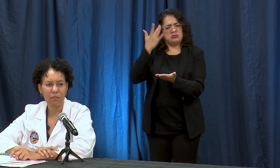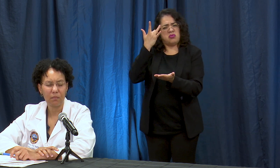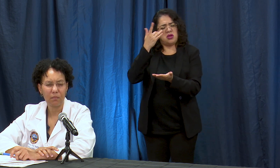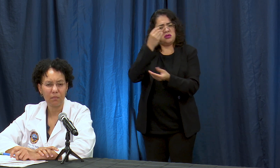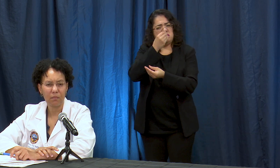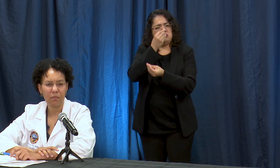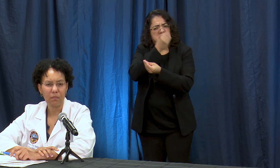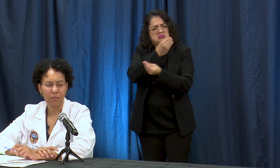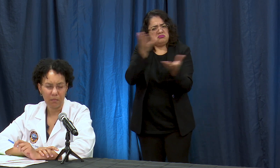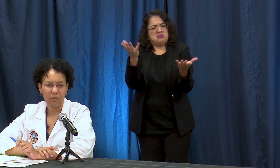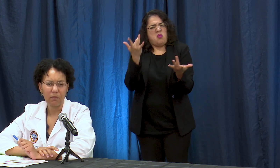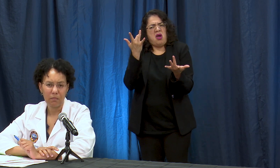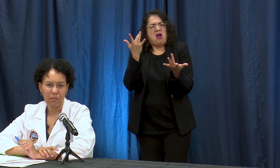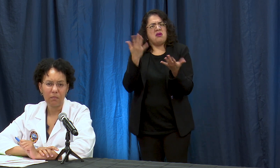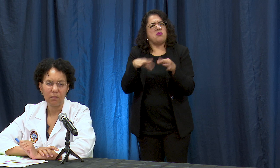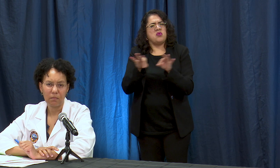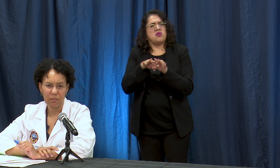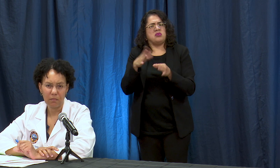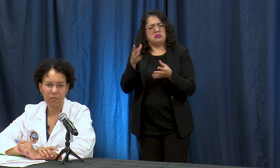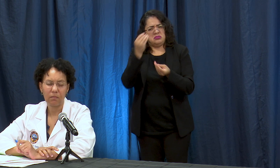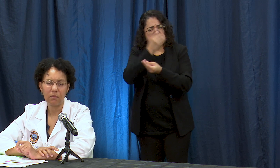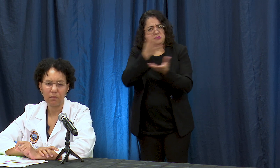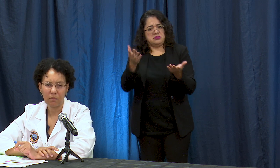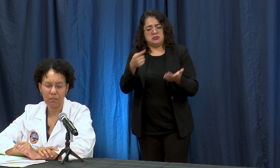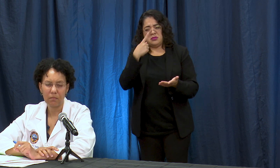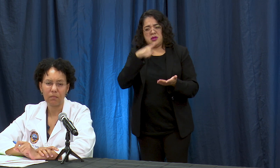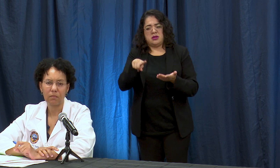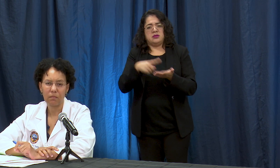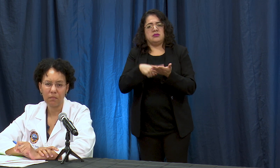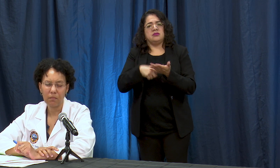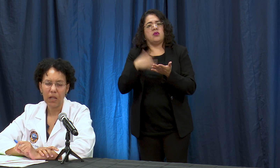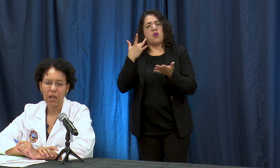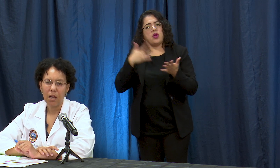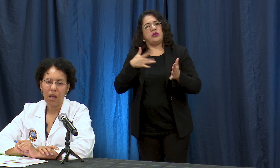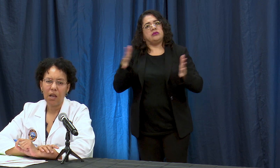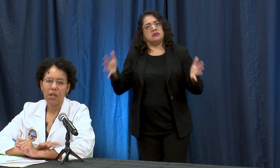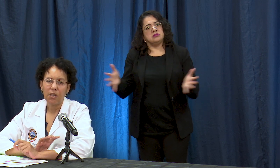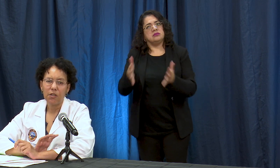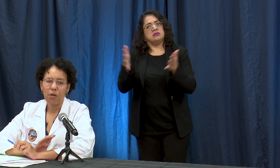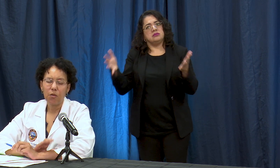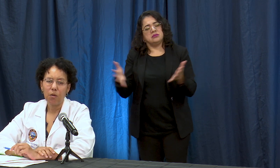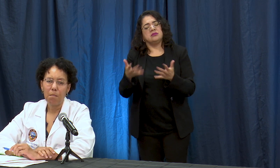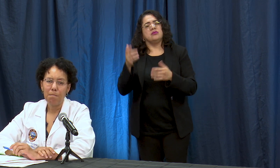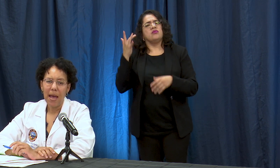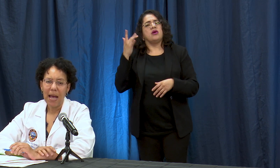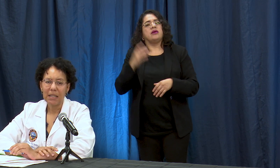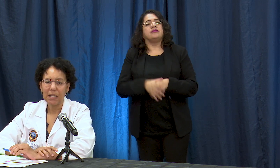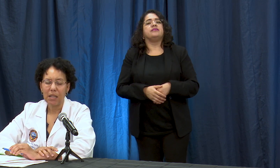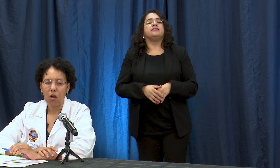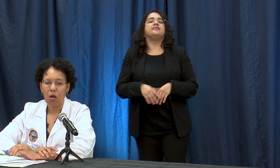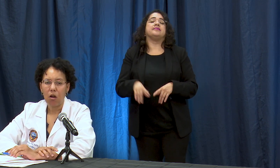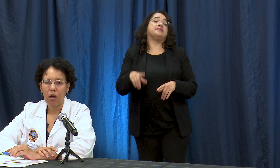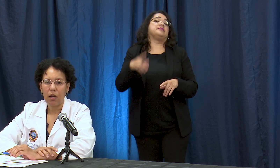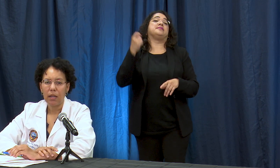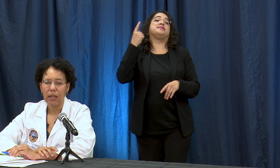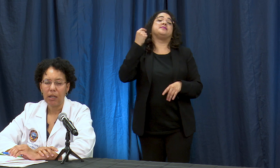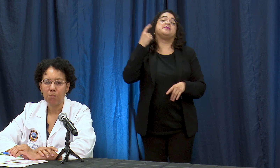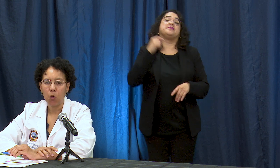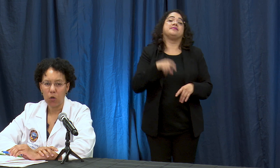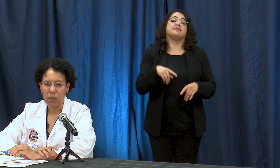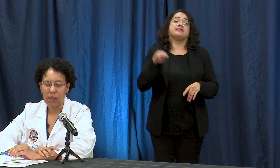important to wear masks and why we are continuing to enforce and encourage people to wear masks? So masks